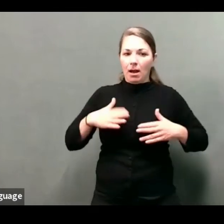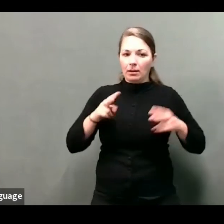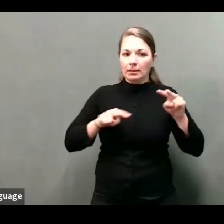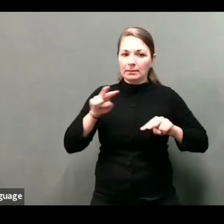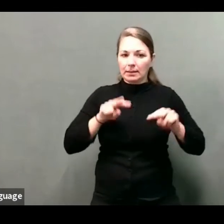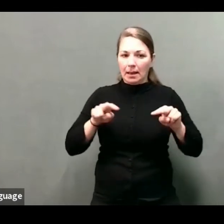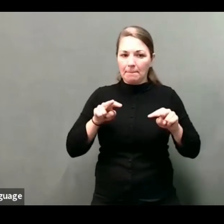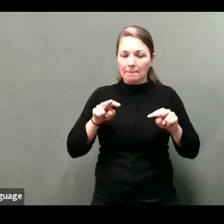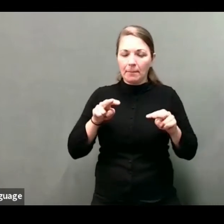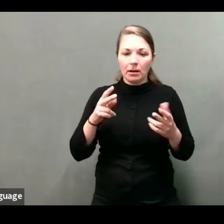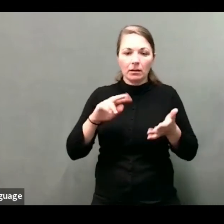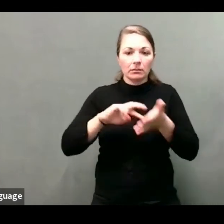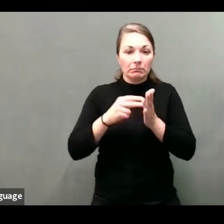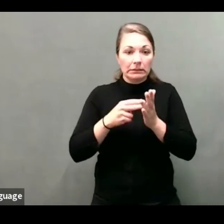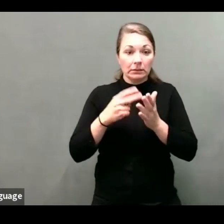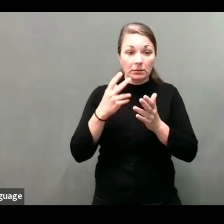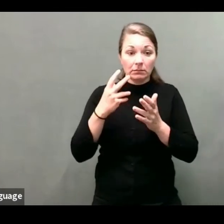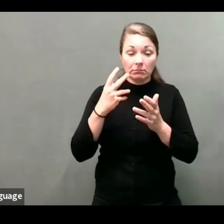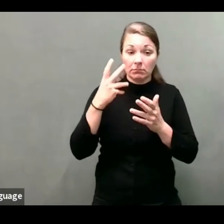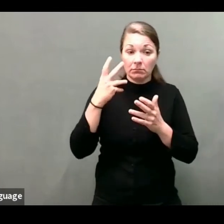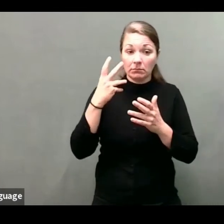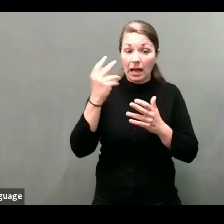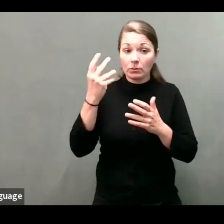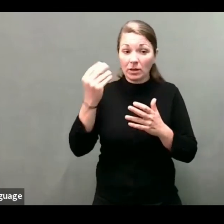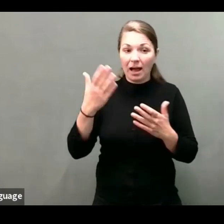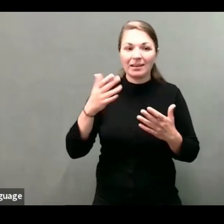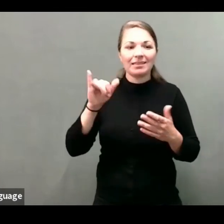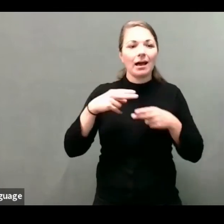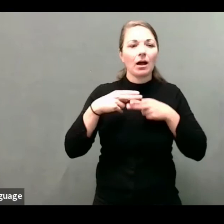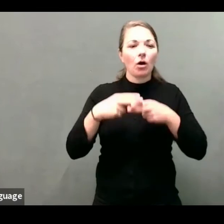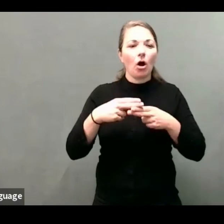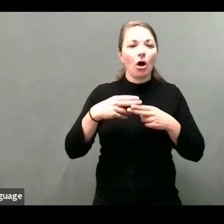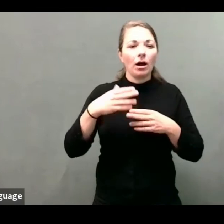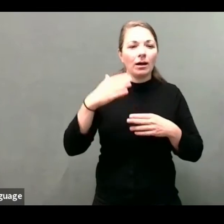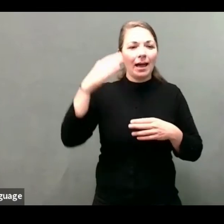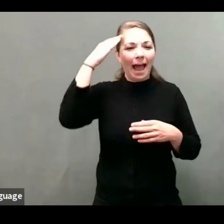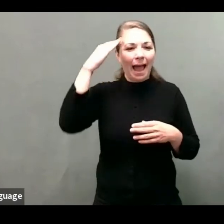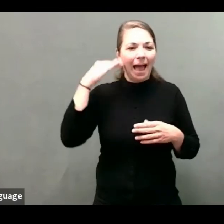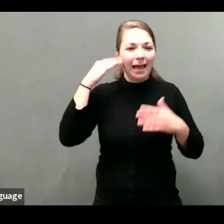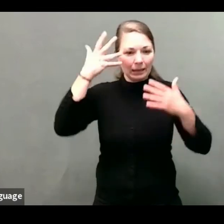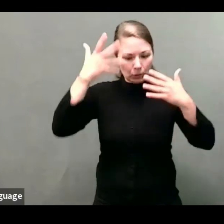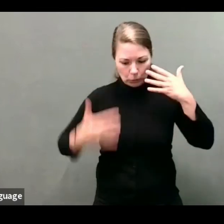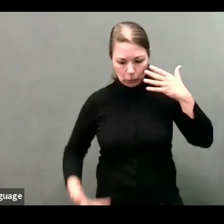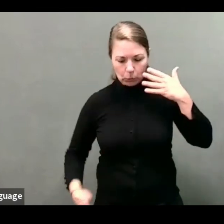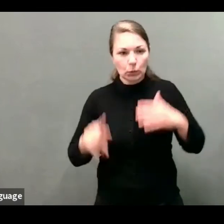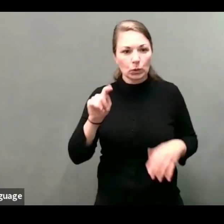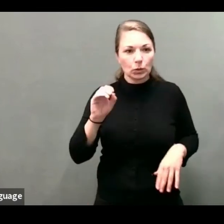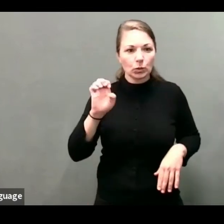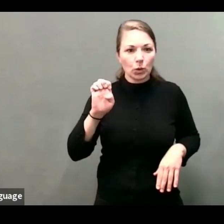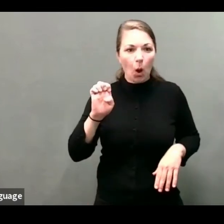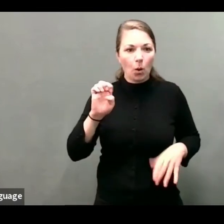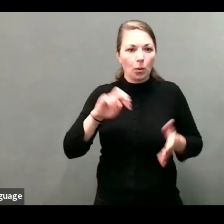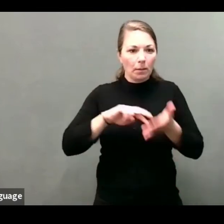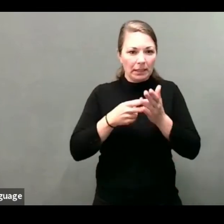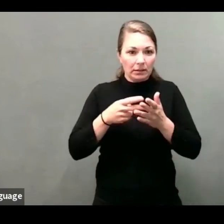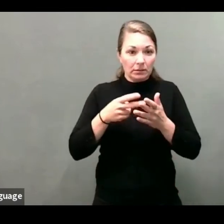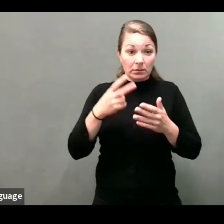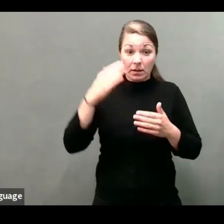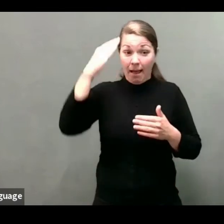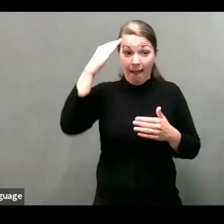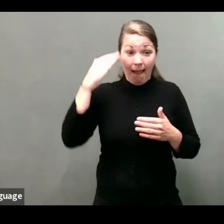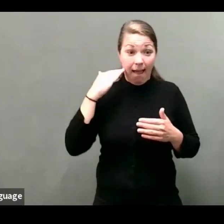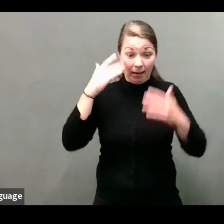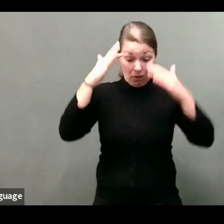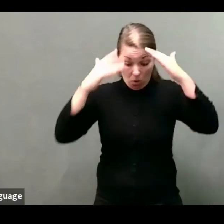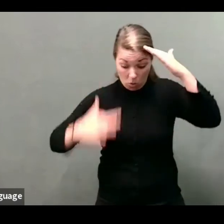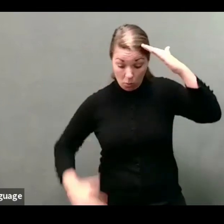for external body assessment, what we call a head-to-toe exam, because it's literally looking at every surface on the patient's body from head to